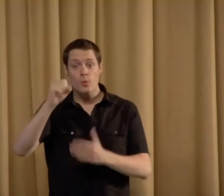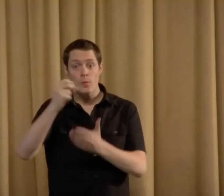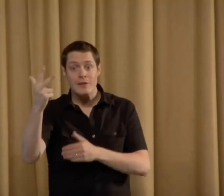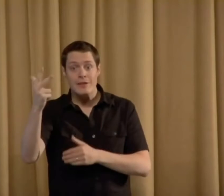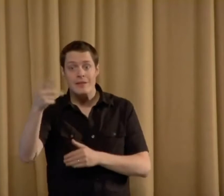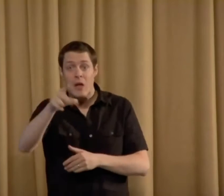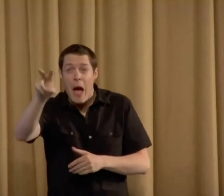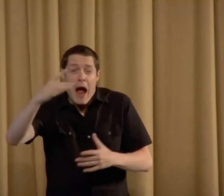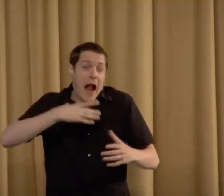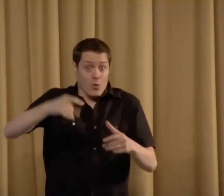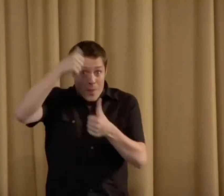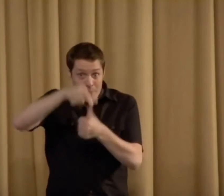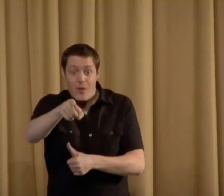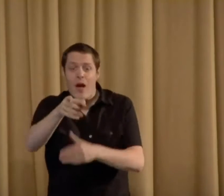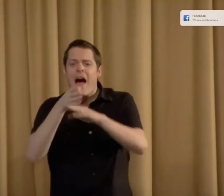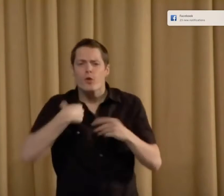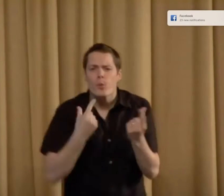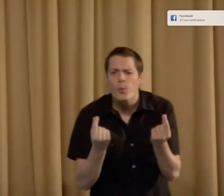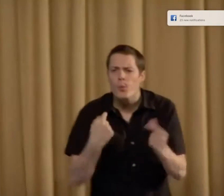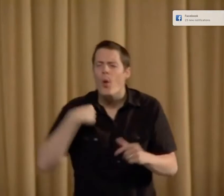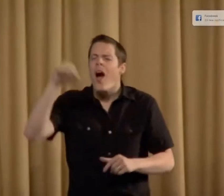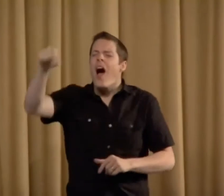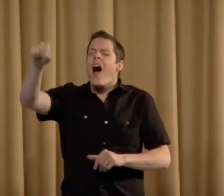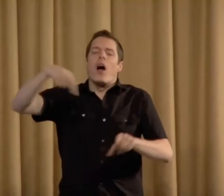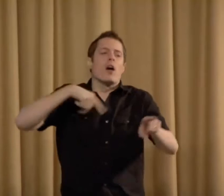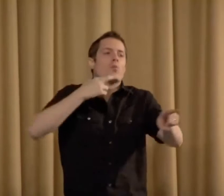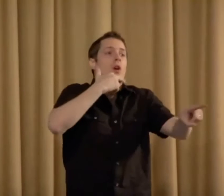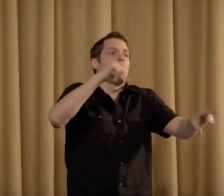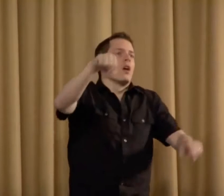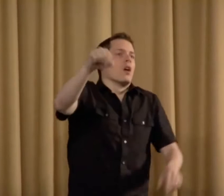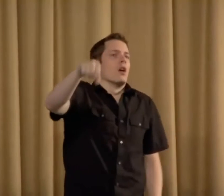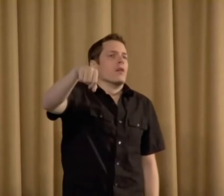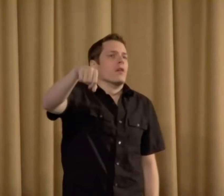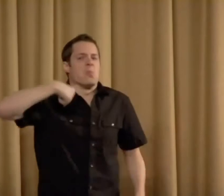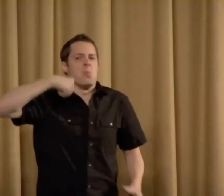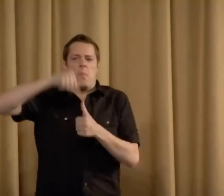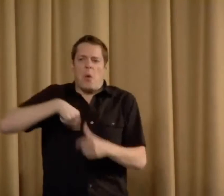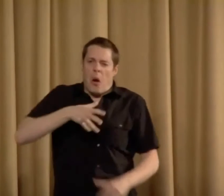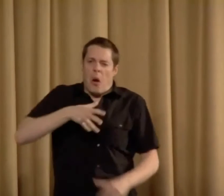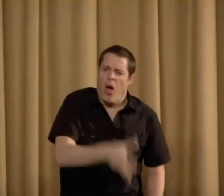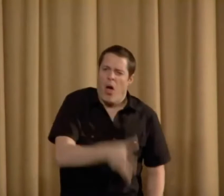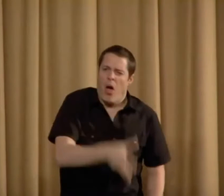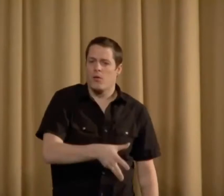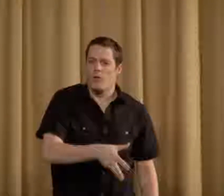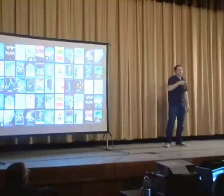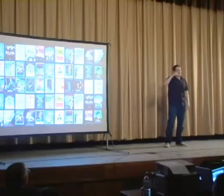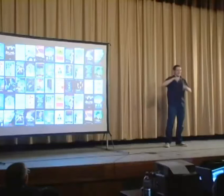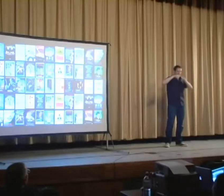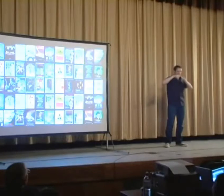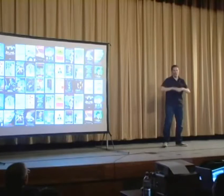don't remember that. You remember that we went to go see Indiana Jones 3 and you loved it? Oh, yeah, yeah, yeah. After what did we do? Yeah, yeah, I remember.